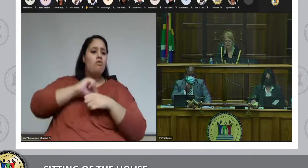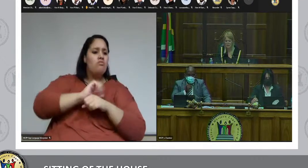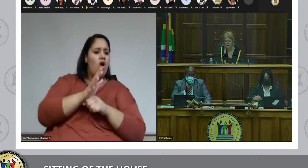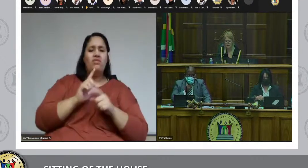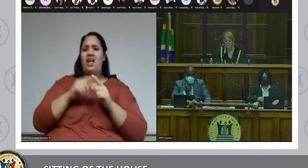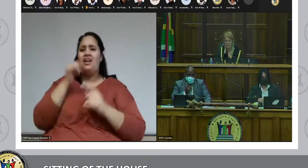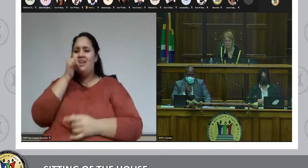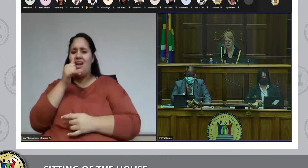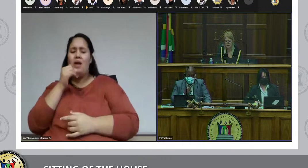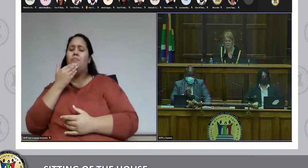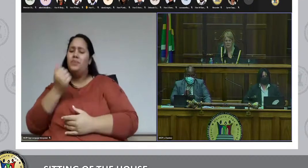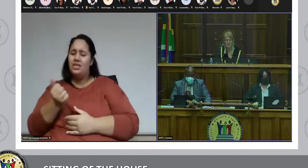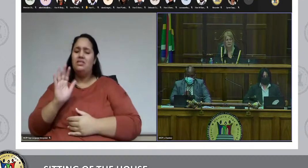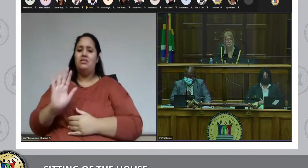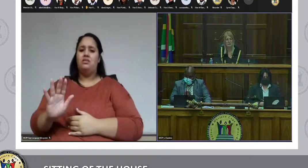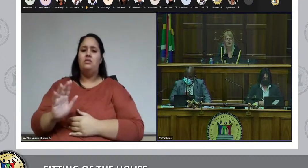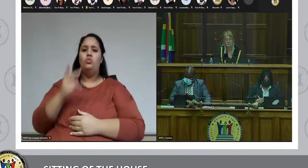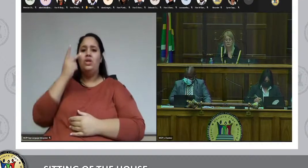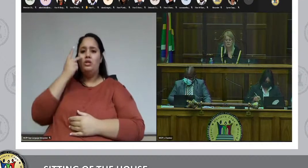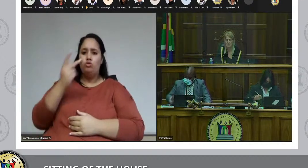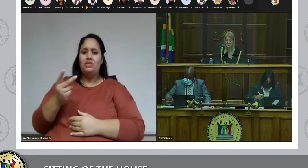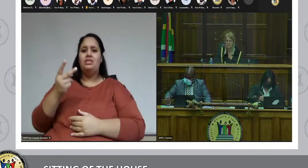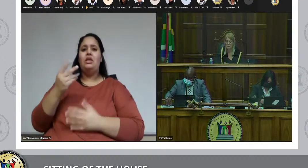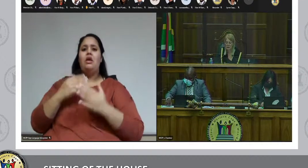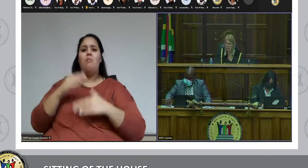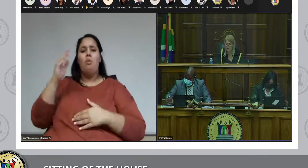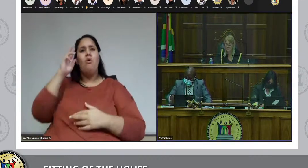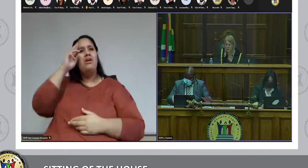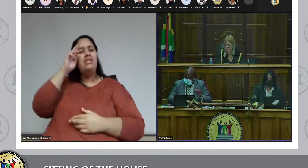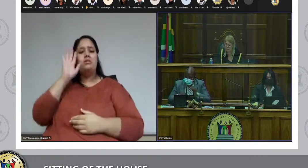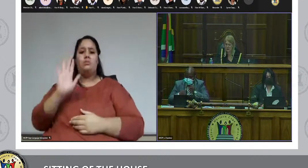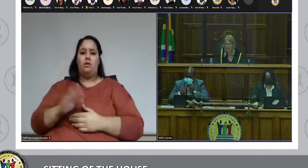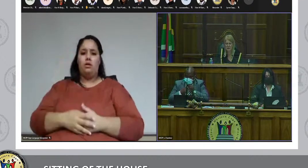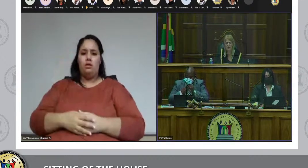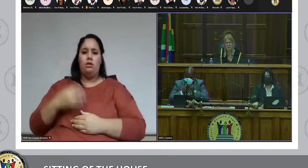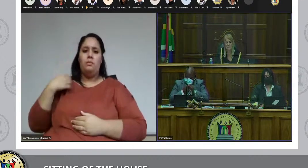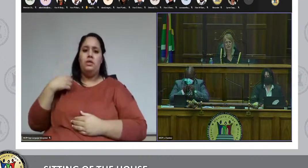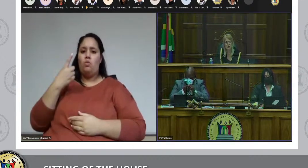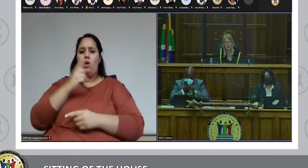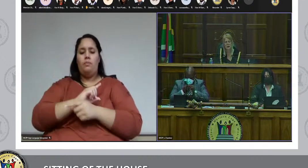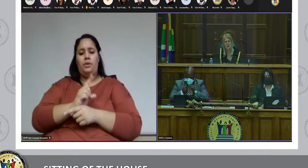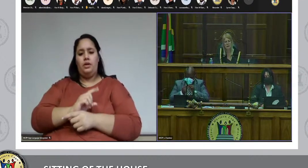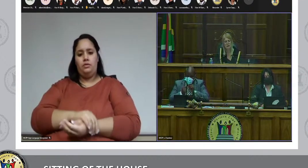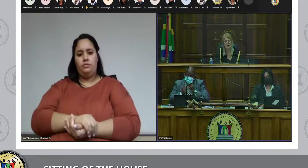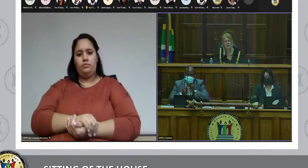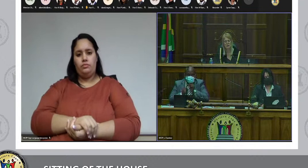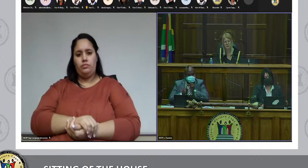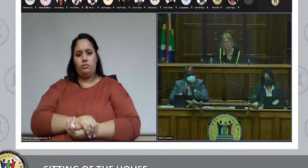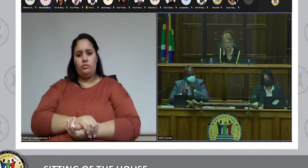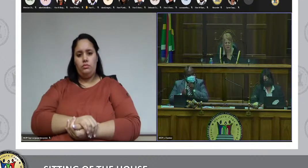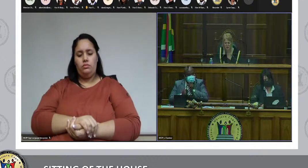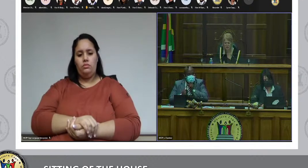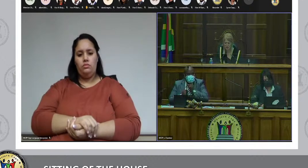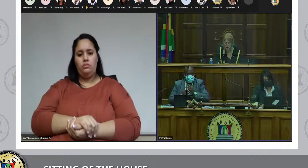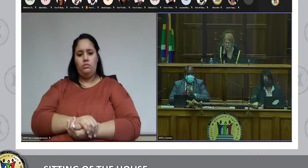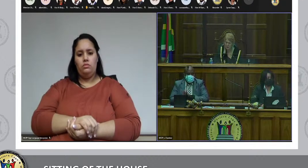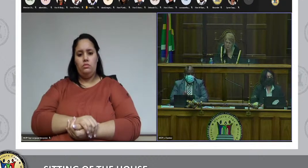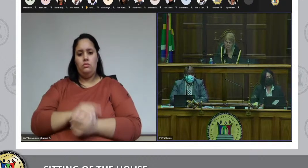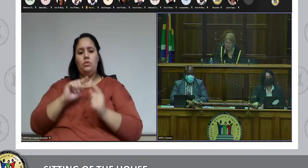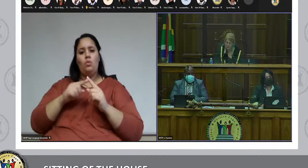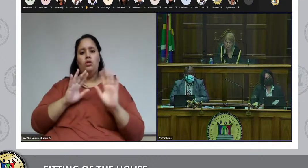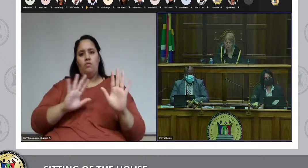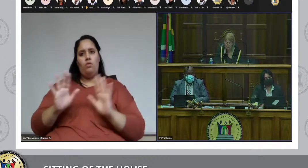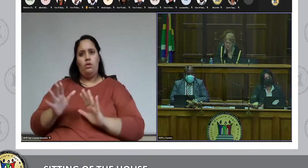COVID. Please, sir, see a bit more rationale. Minister, 1 minute. Point of order. Honourable Dagmar, what's your point of